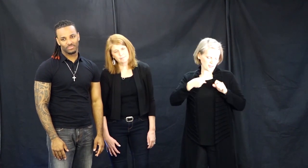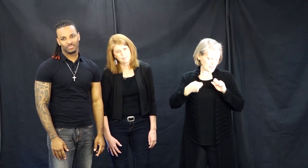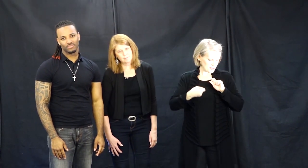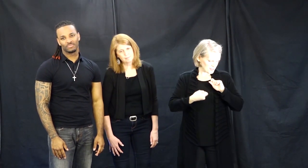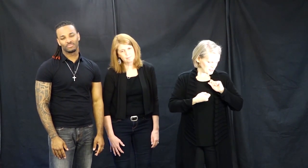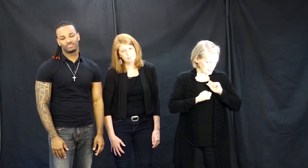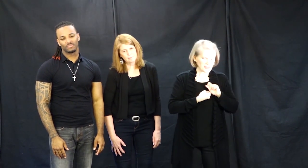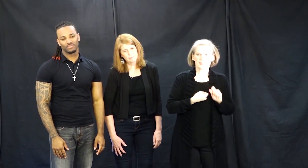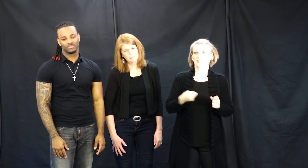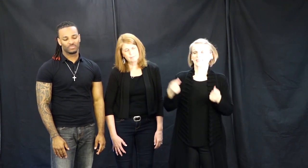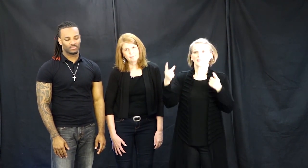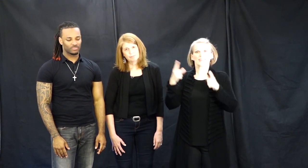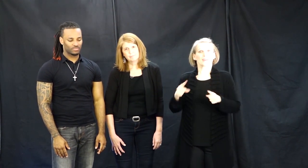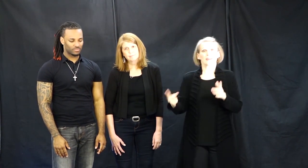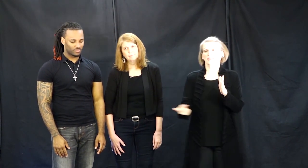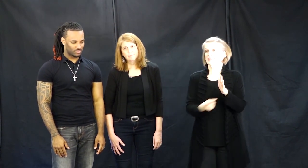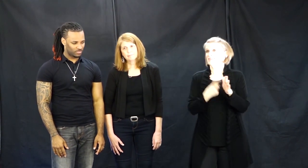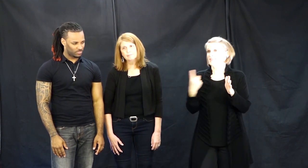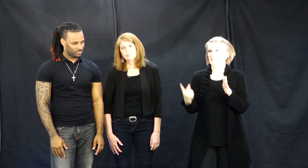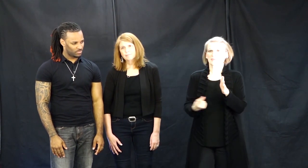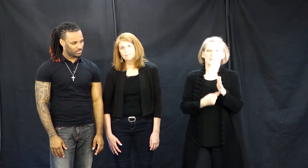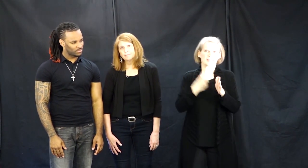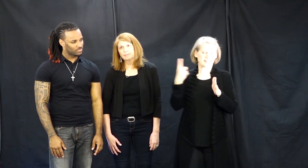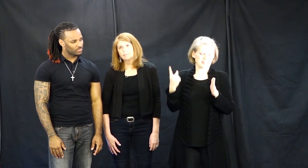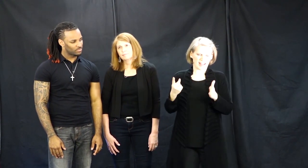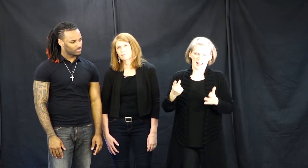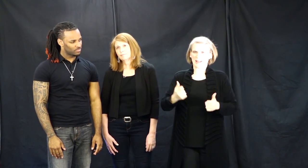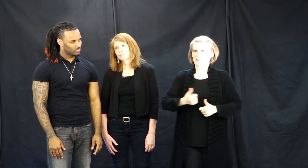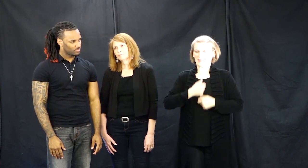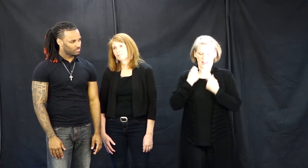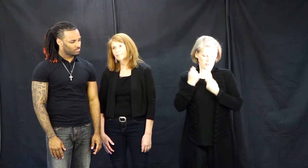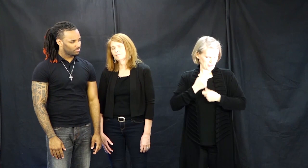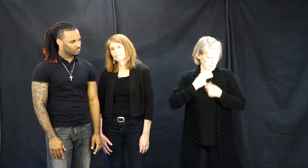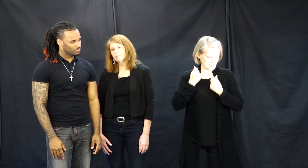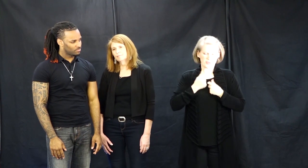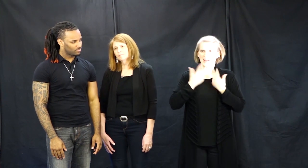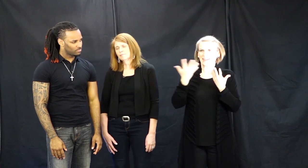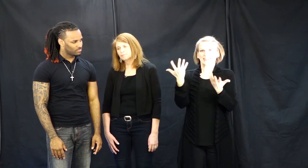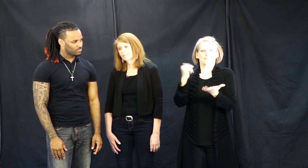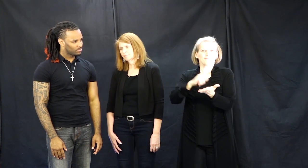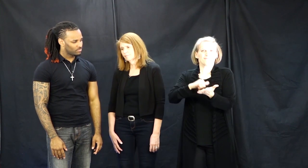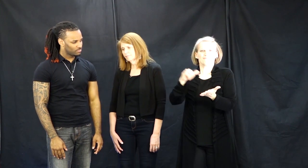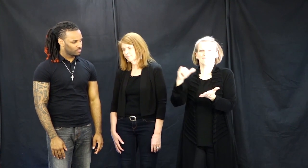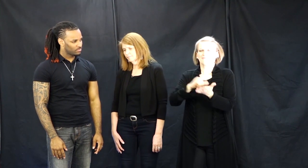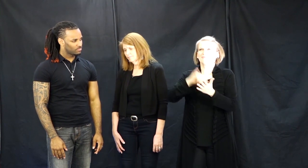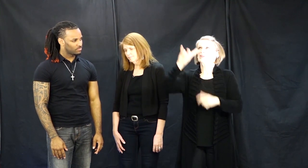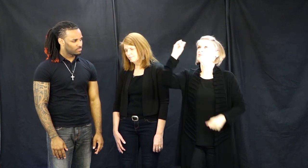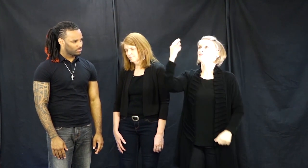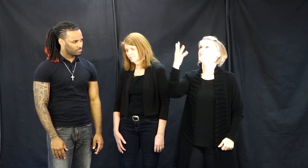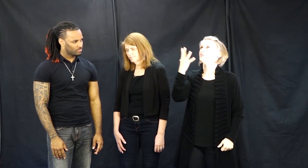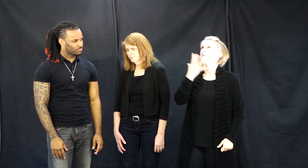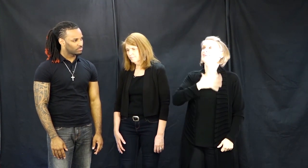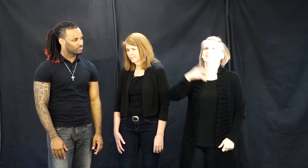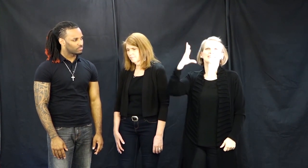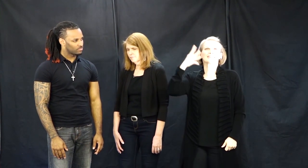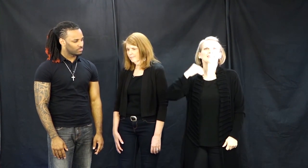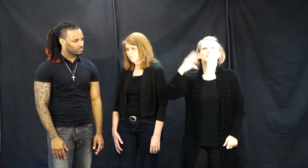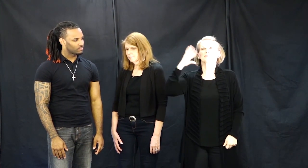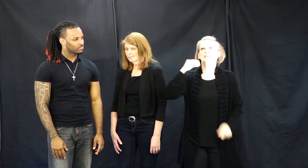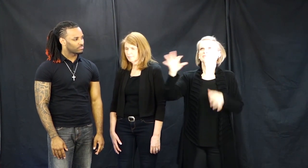unimaginable. There are moments that the words don't reach. There's a grace too powerful to name. We push